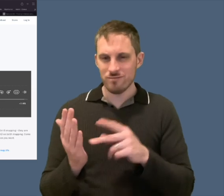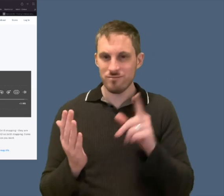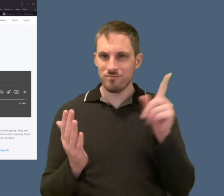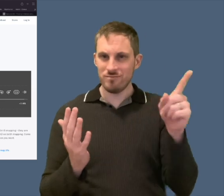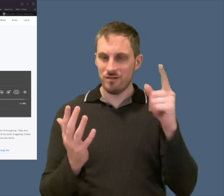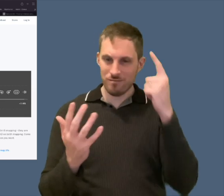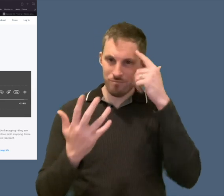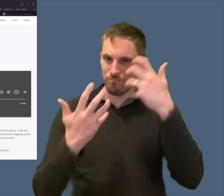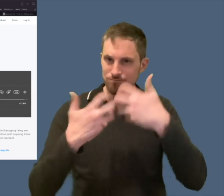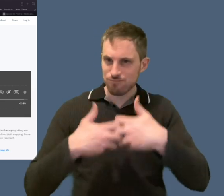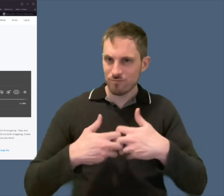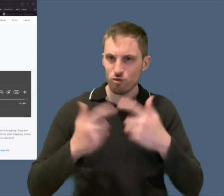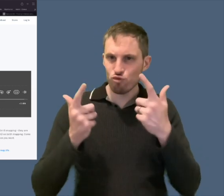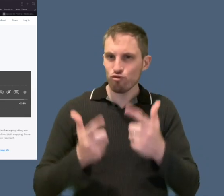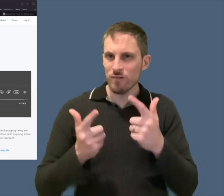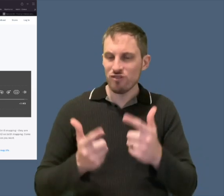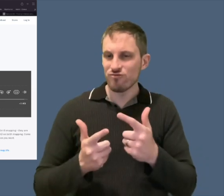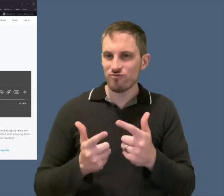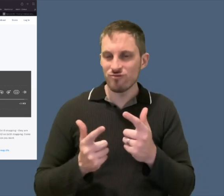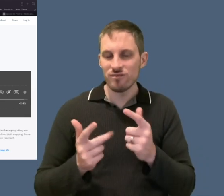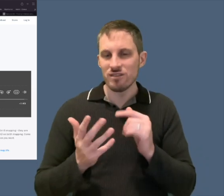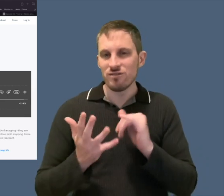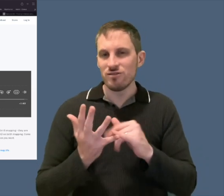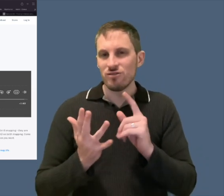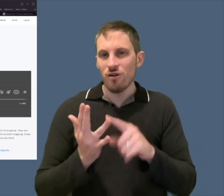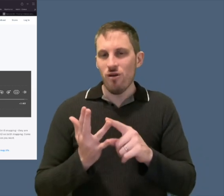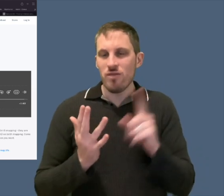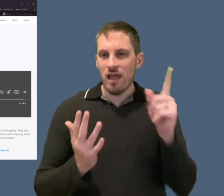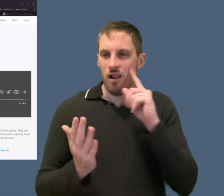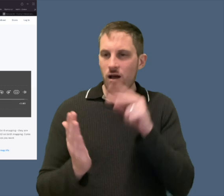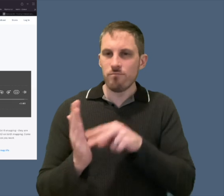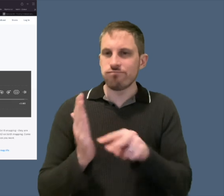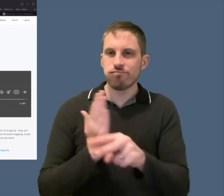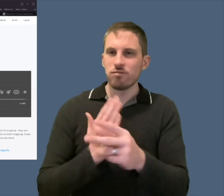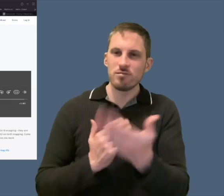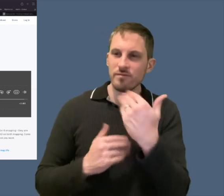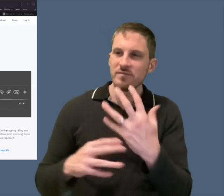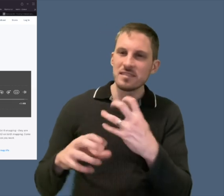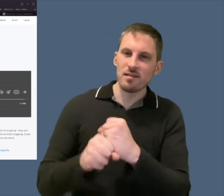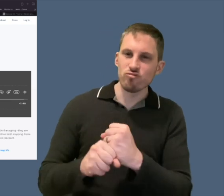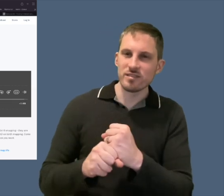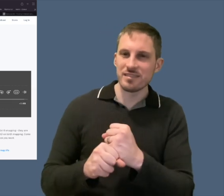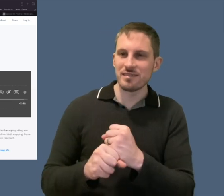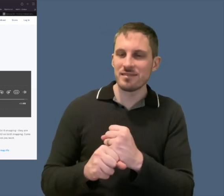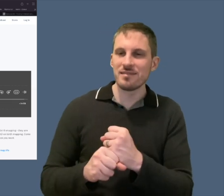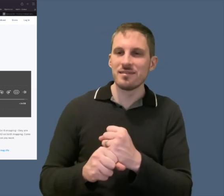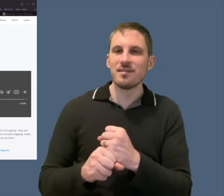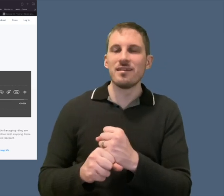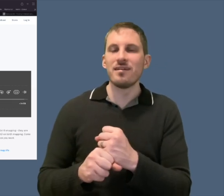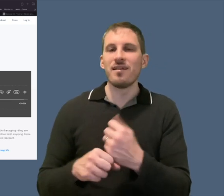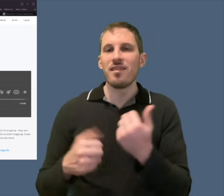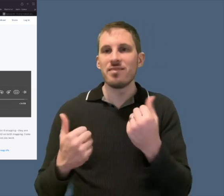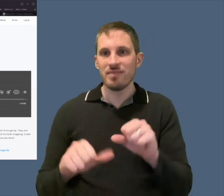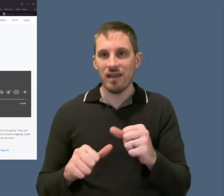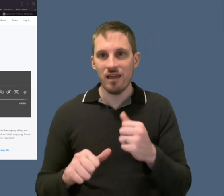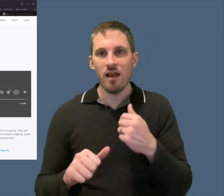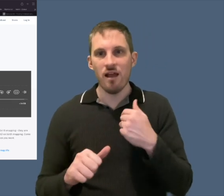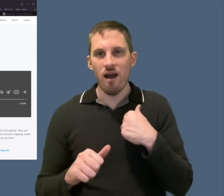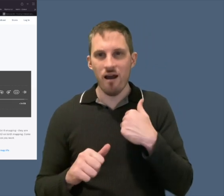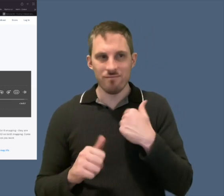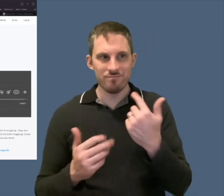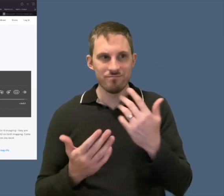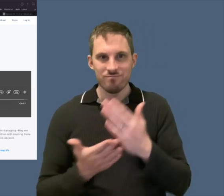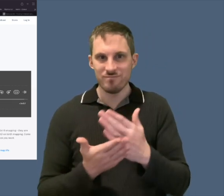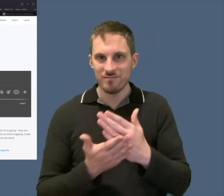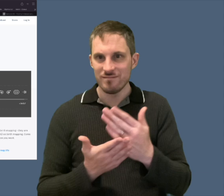going to take me too long to understand. So it's like, just give me the summary. Give me the executive summary. And you're actually finding